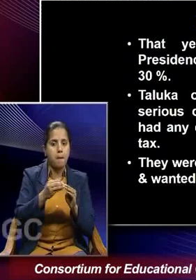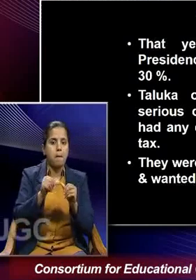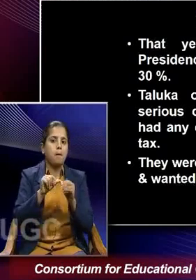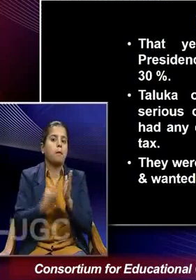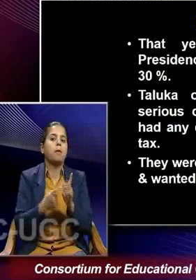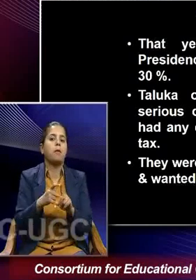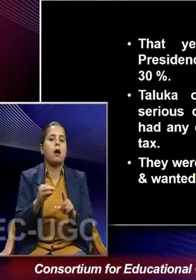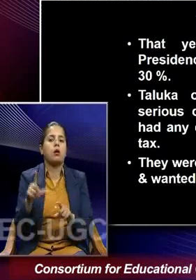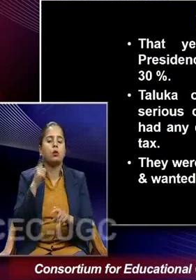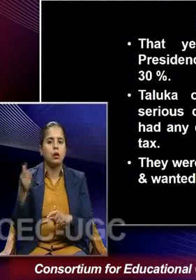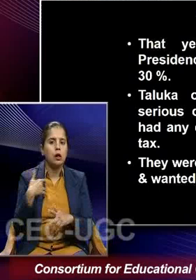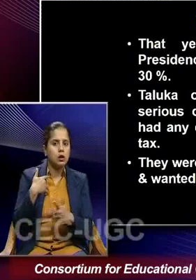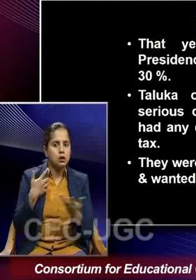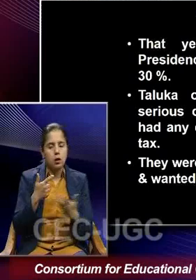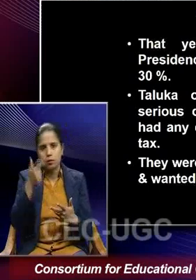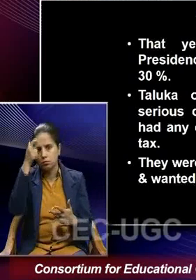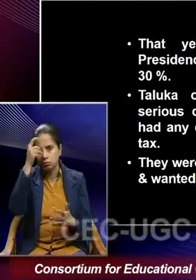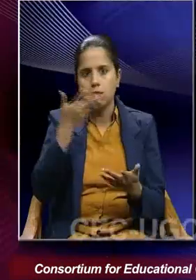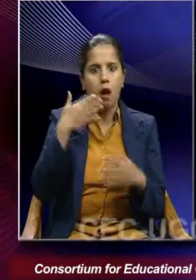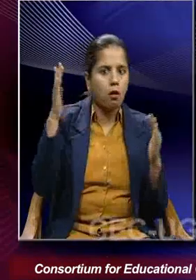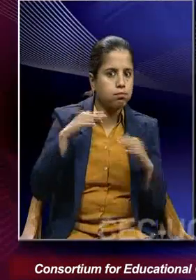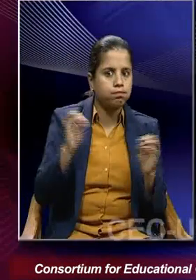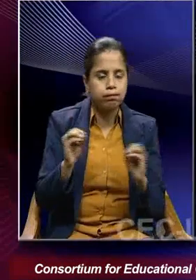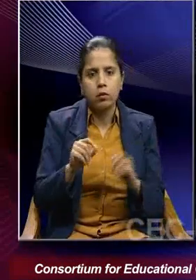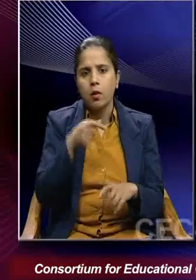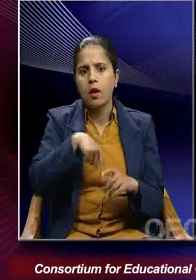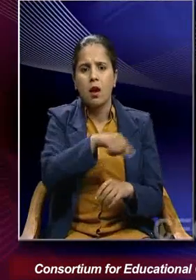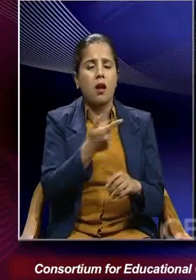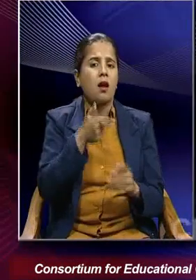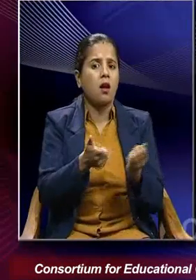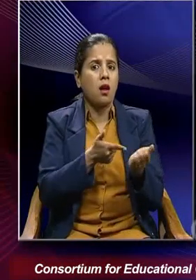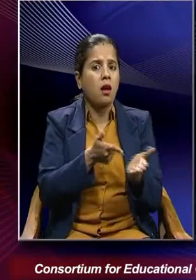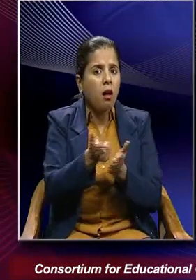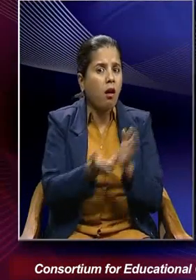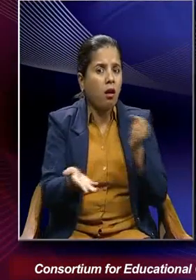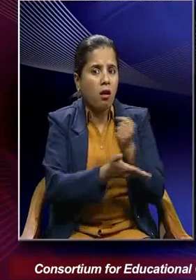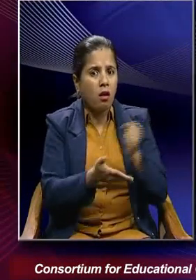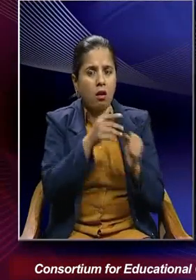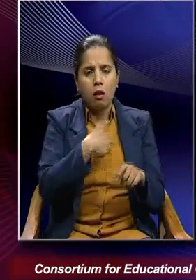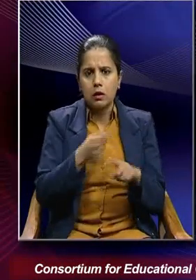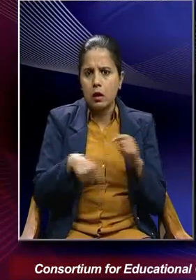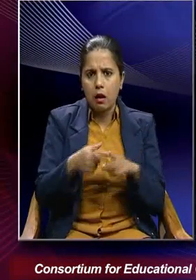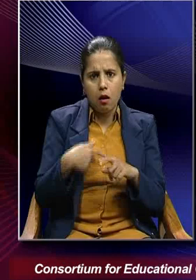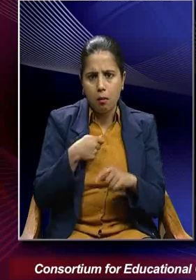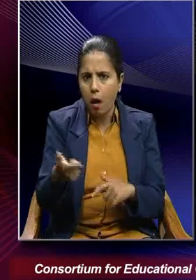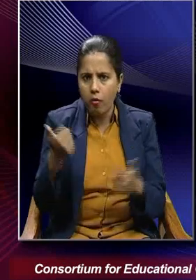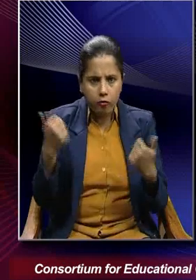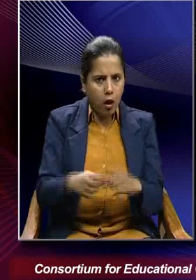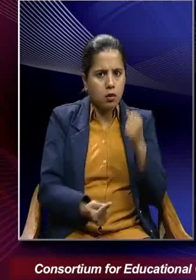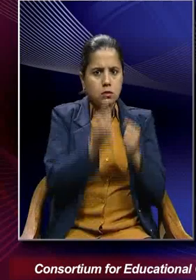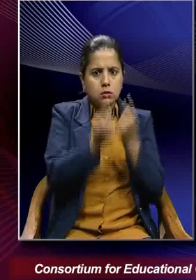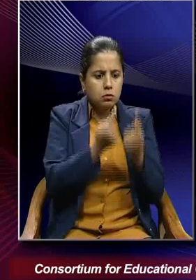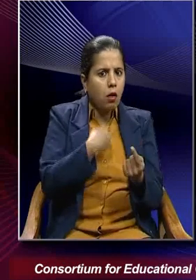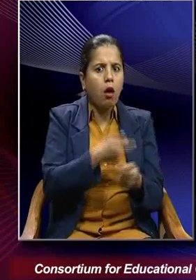some kind of a serious calamity, as farmers barely had any crop or property to pay off the tax, and they were